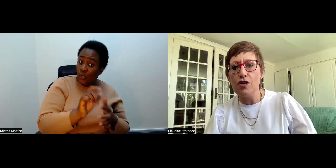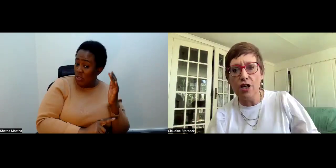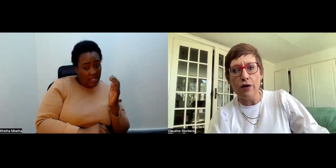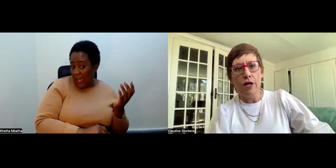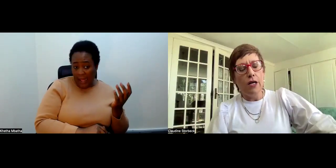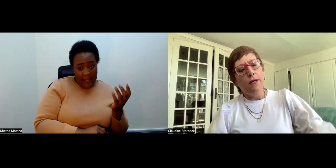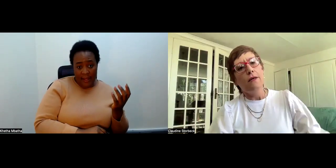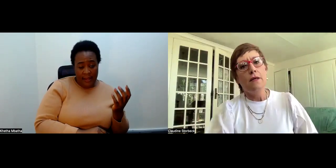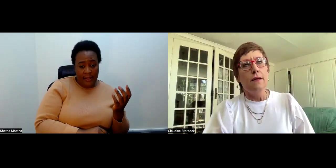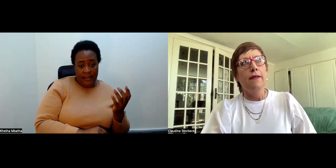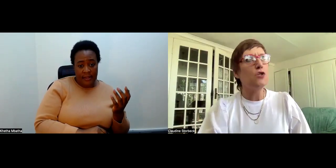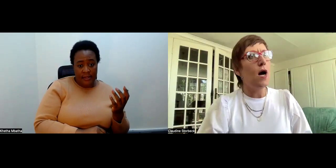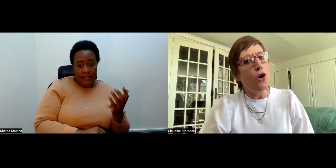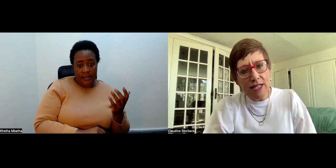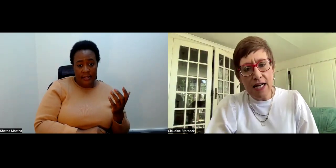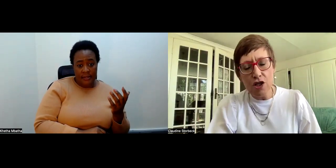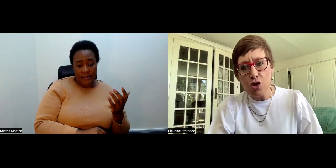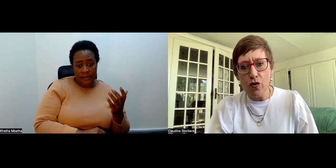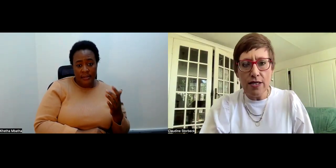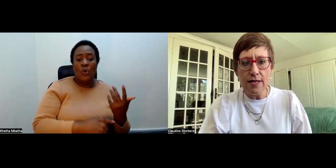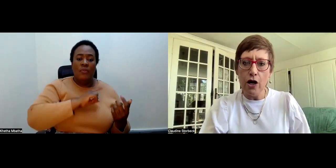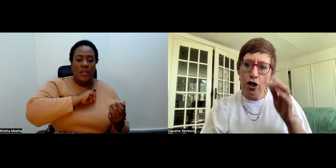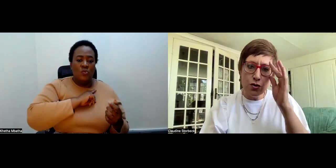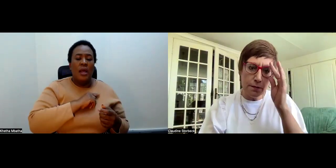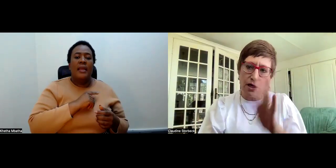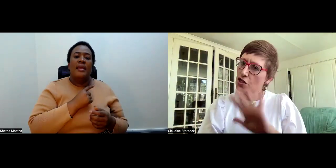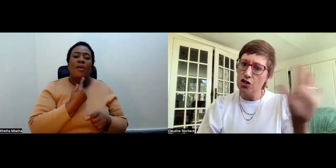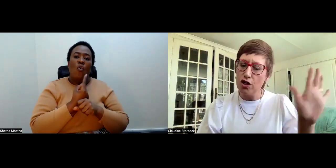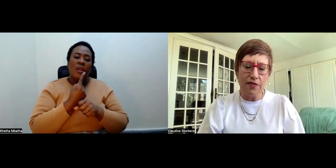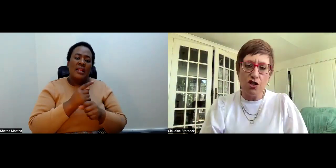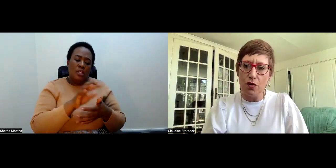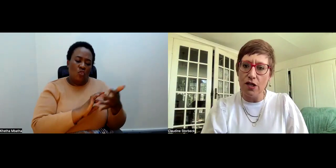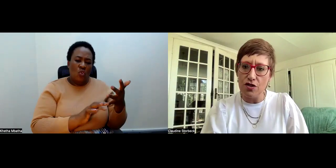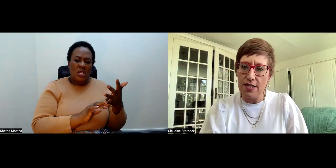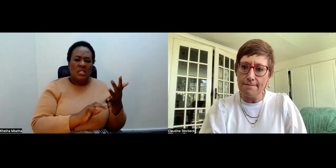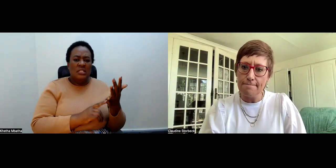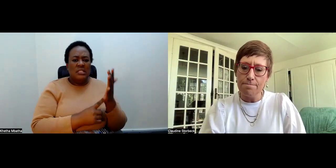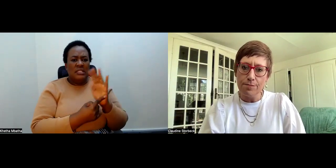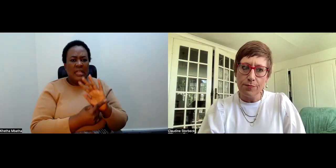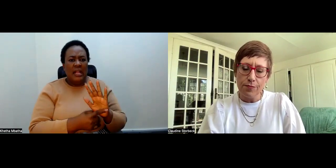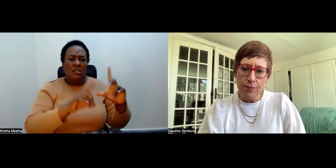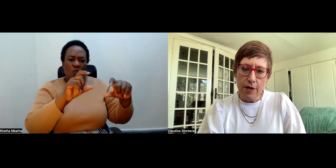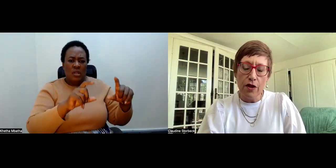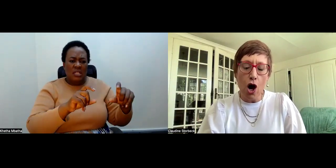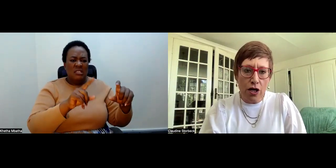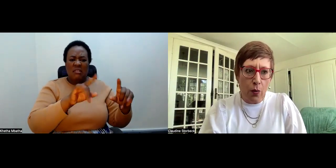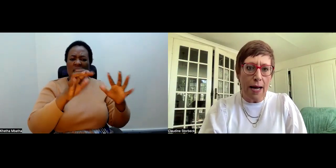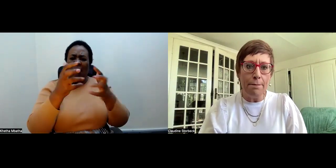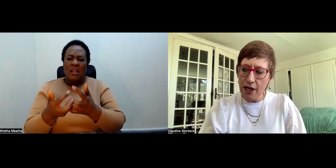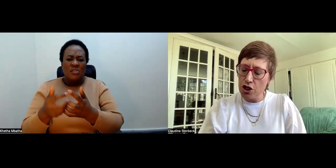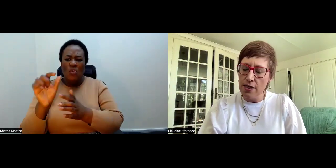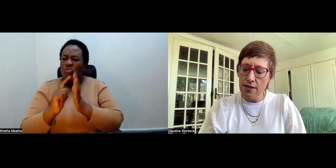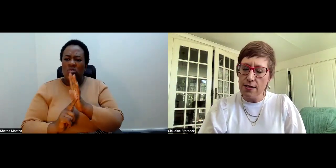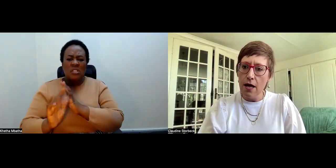what I'm focusing on. That's why only telling stories and only using pictures has got nothing to do with literacy. The only